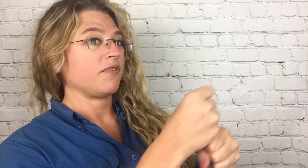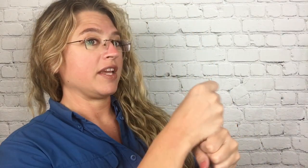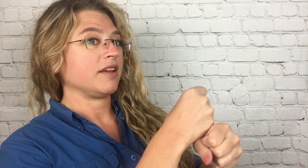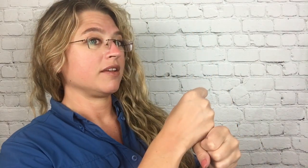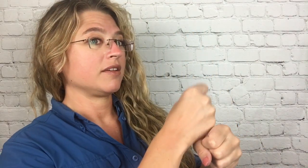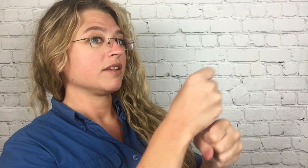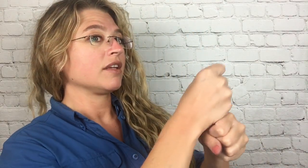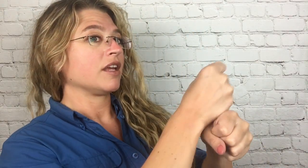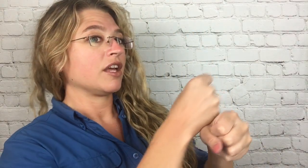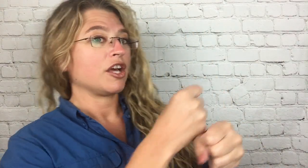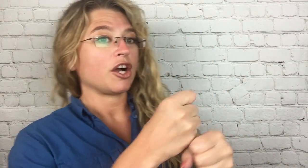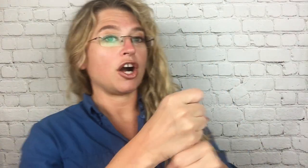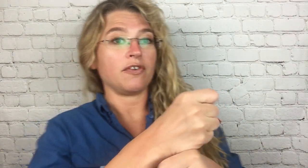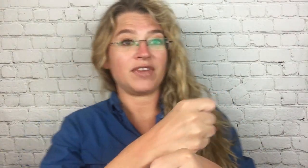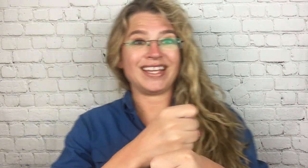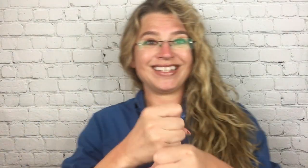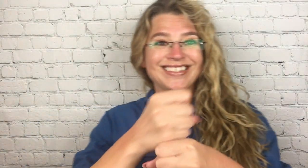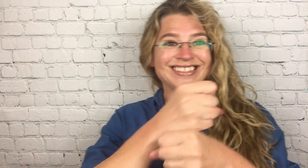coffee, coffee.